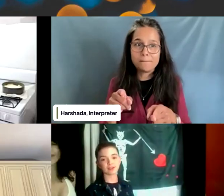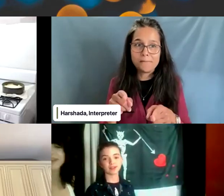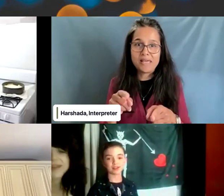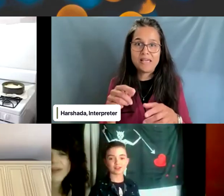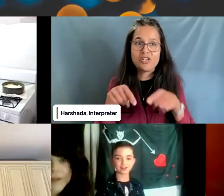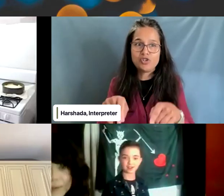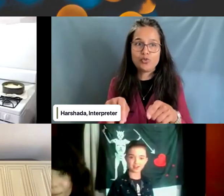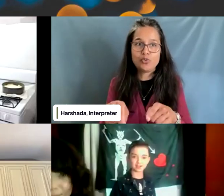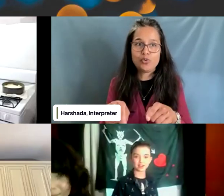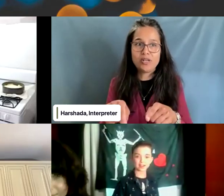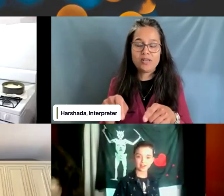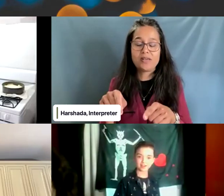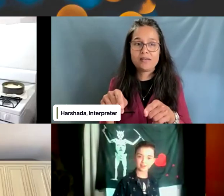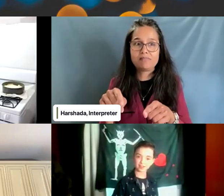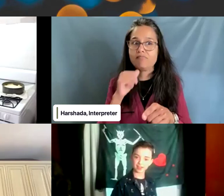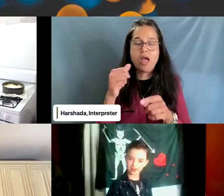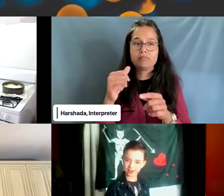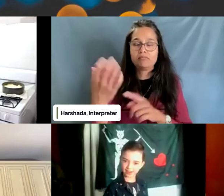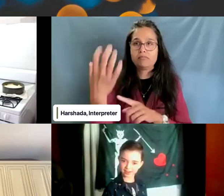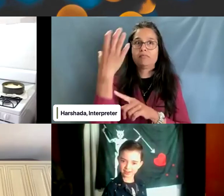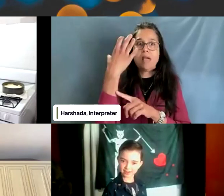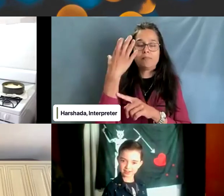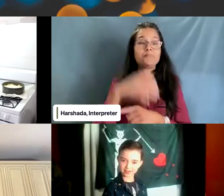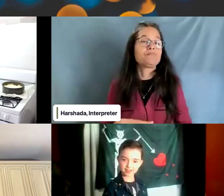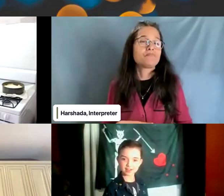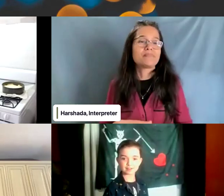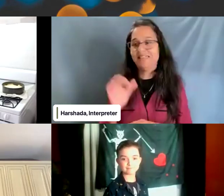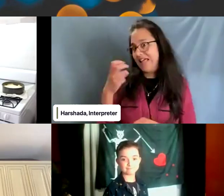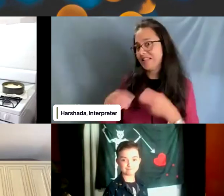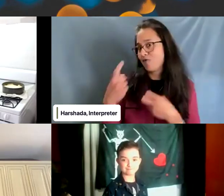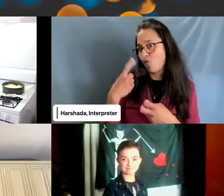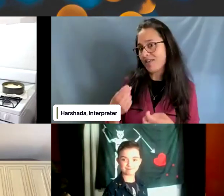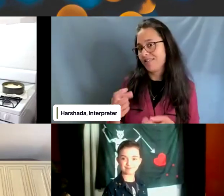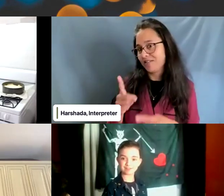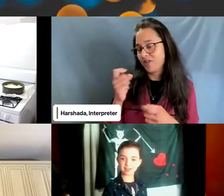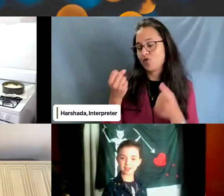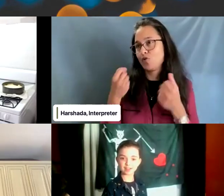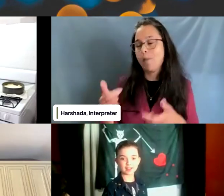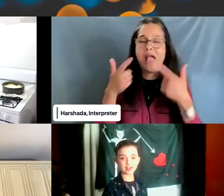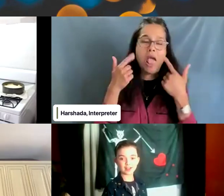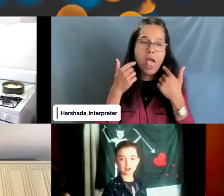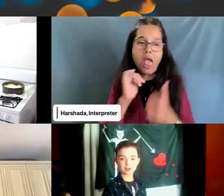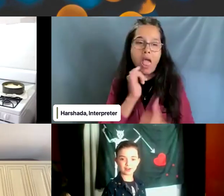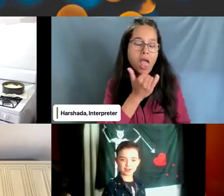off camera. I would say, let me see, that's a tough question because there were so many laughs.